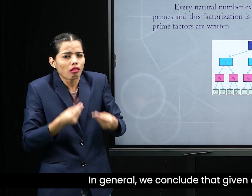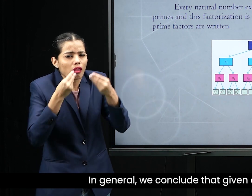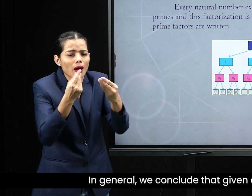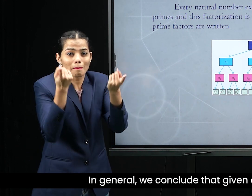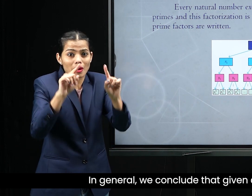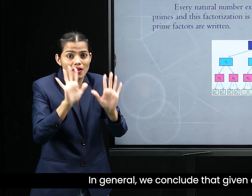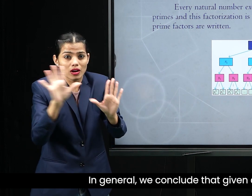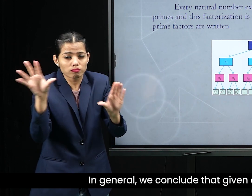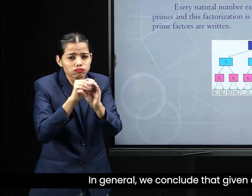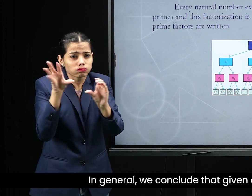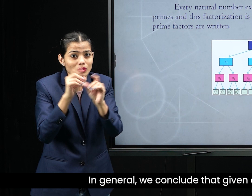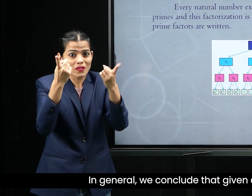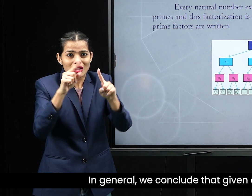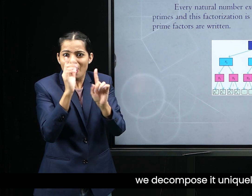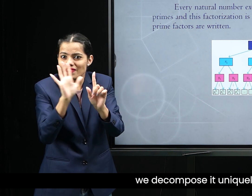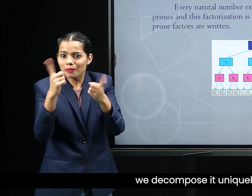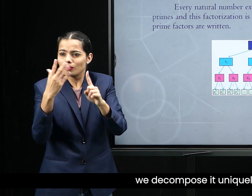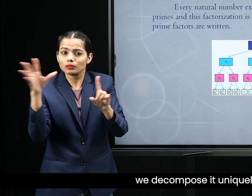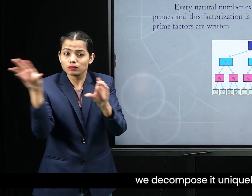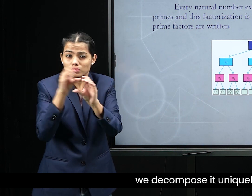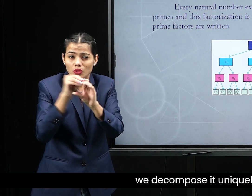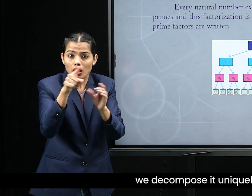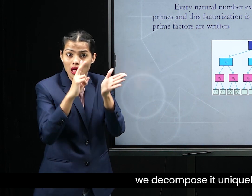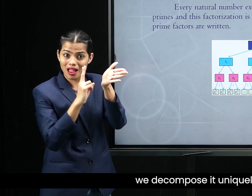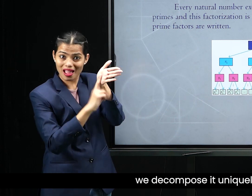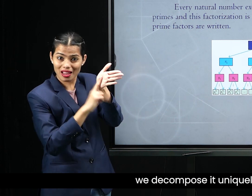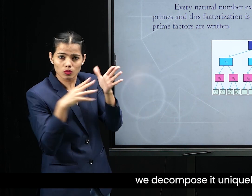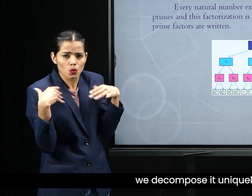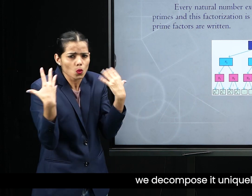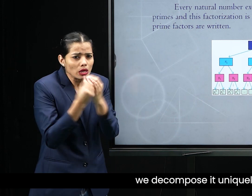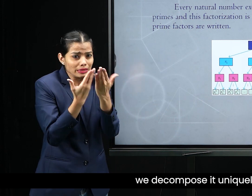a composite number n, we decompose it uniquely in the form